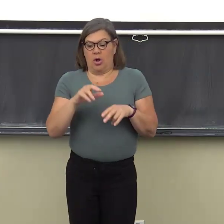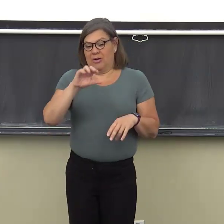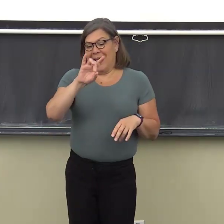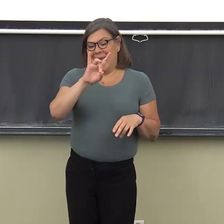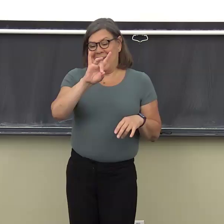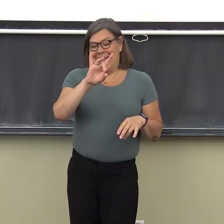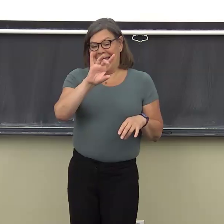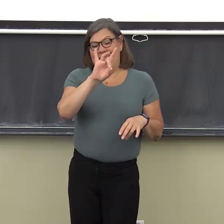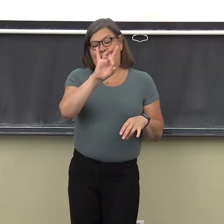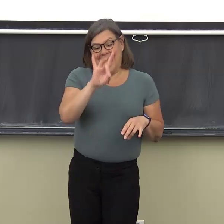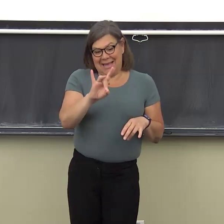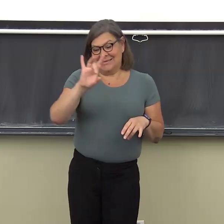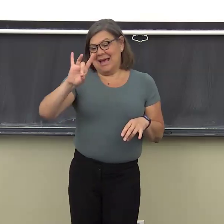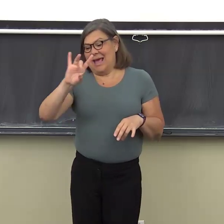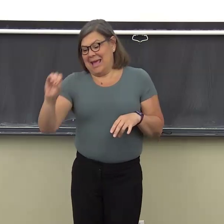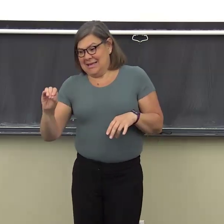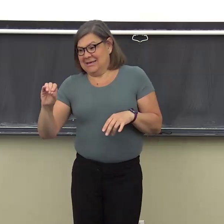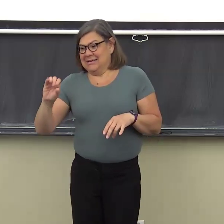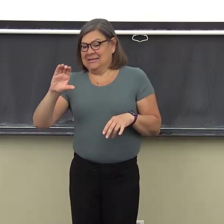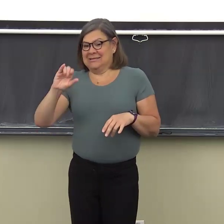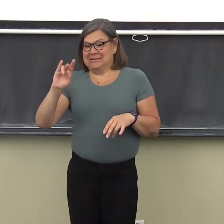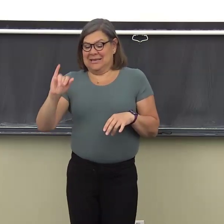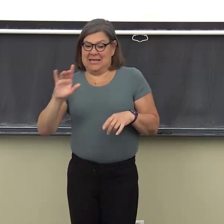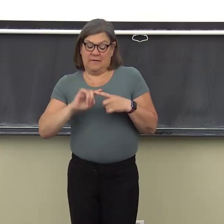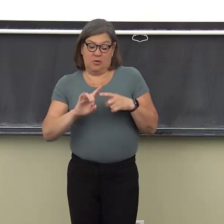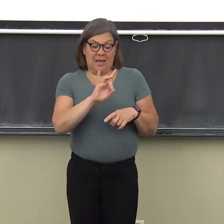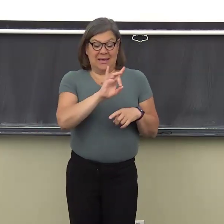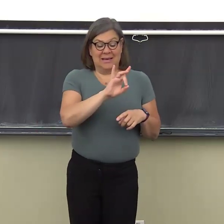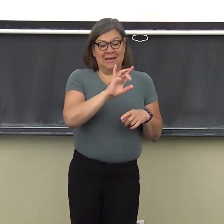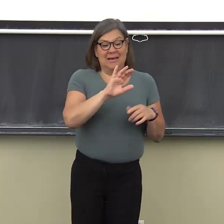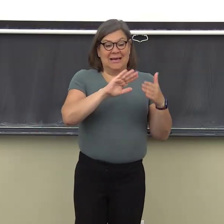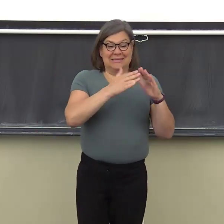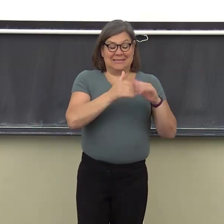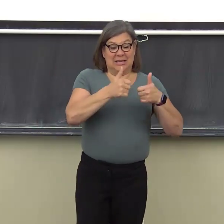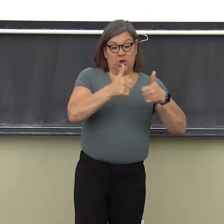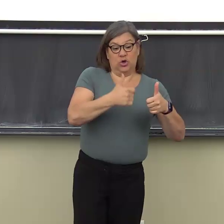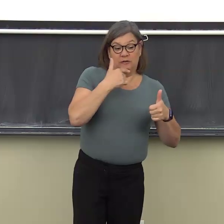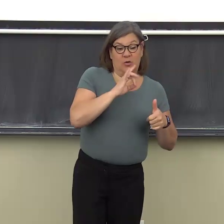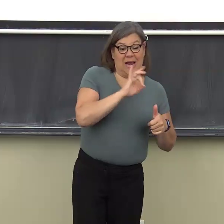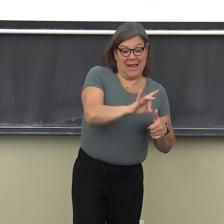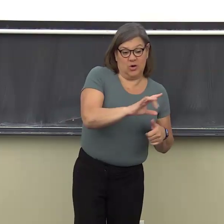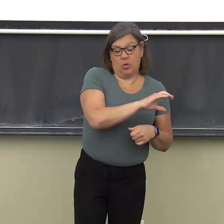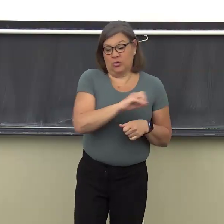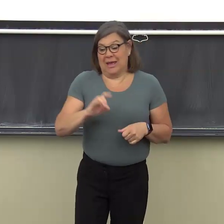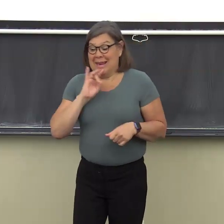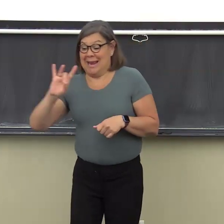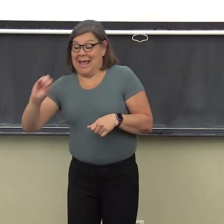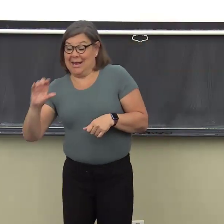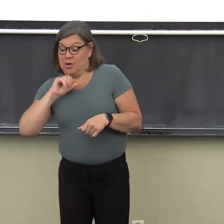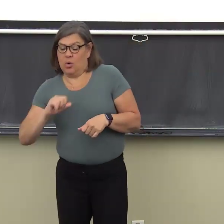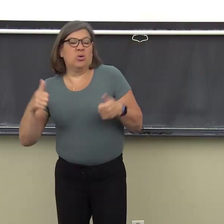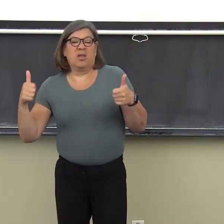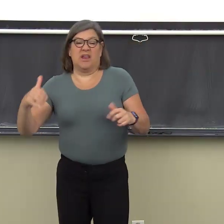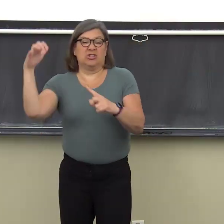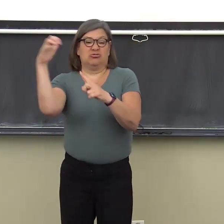880 cities, which says if you make a city good for an 8-year-old and an 80-year-old, it's going to be fantastic for everyone.